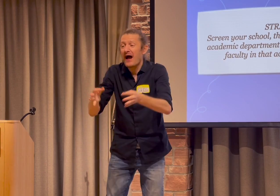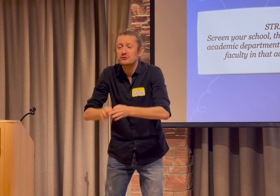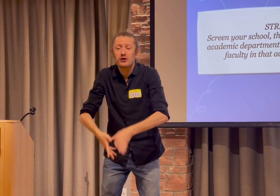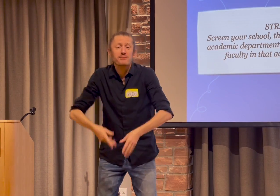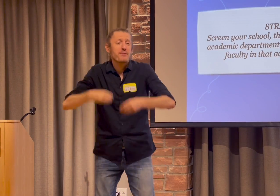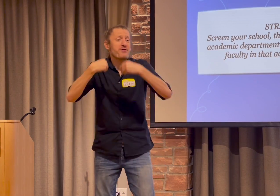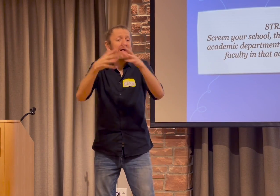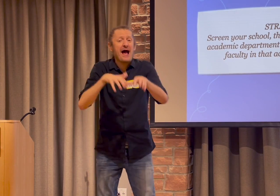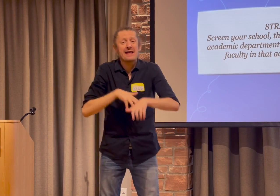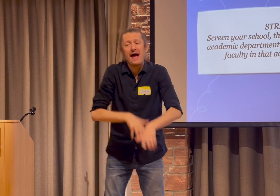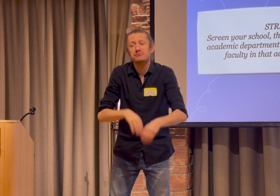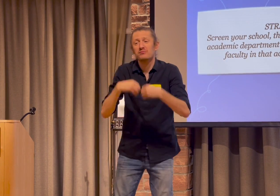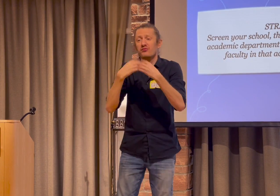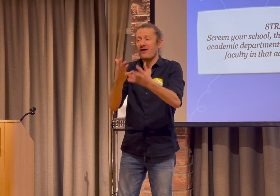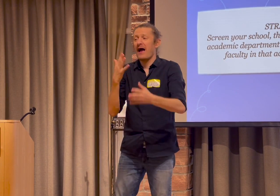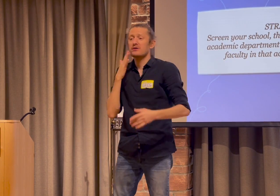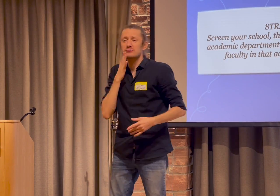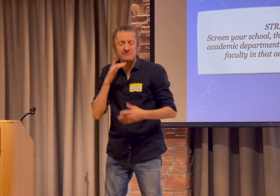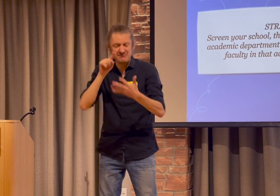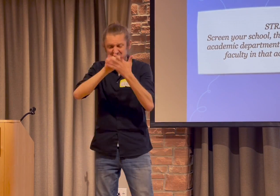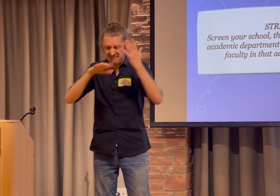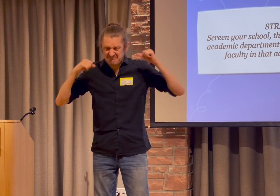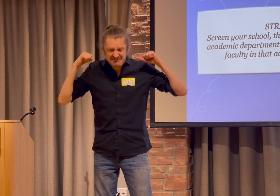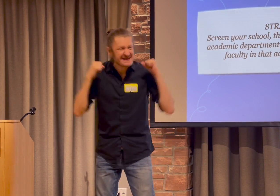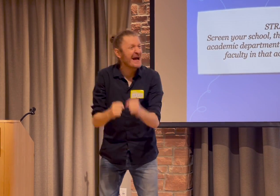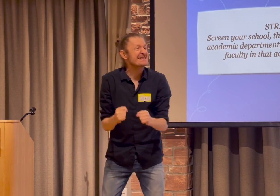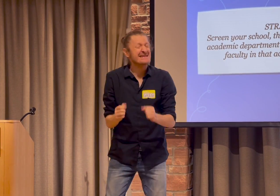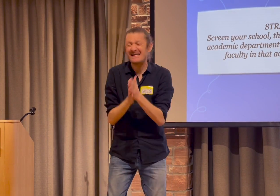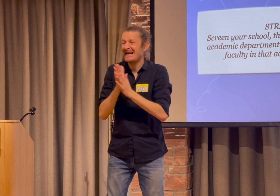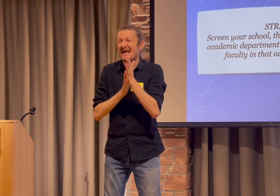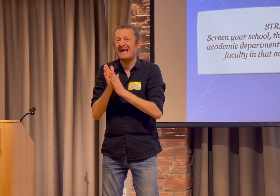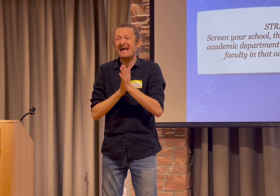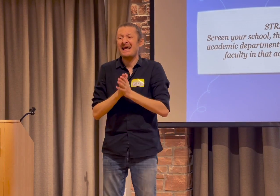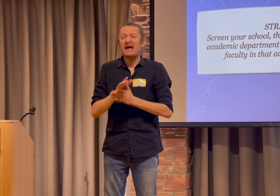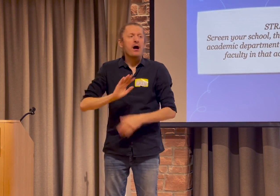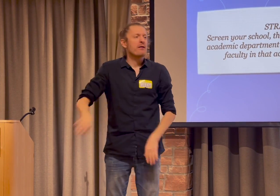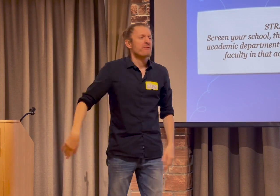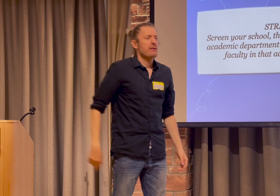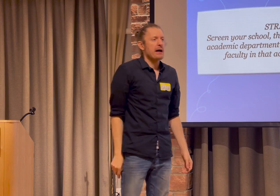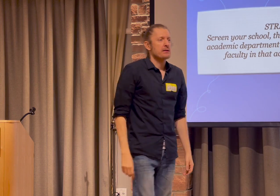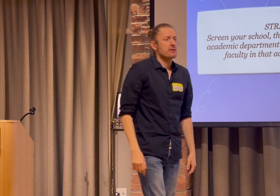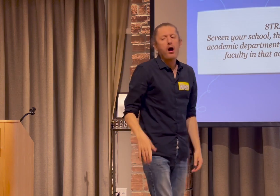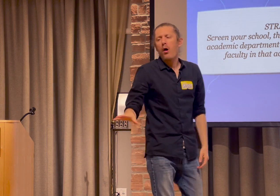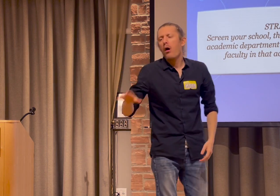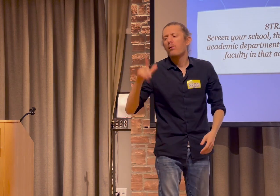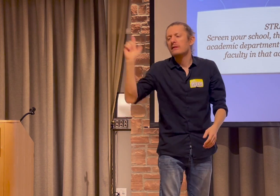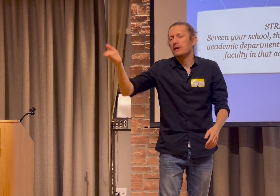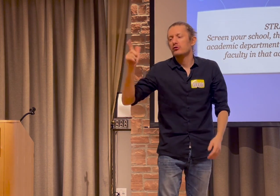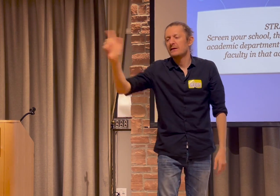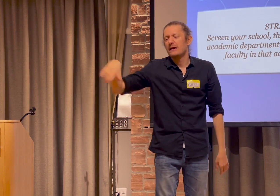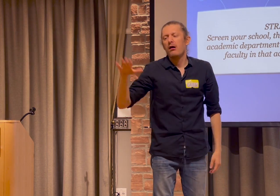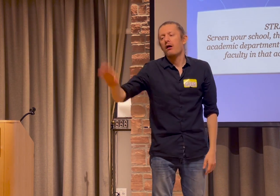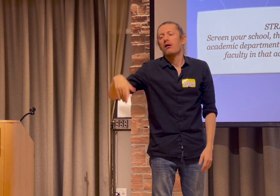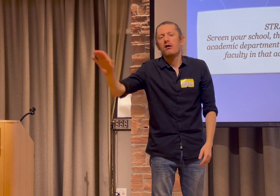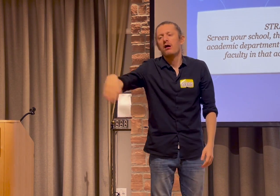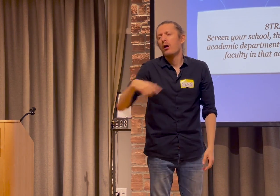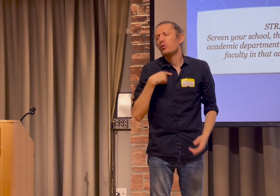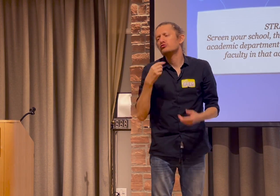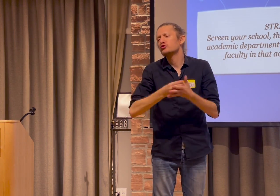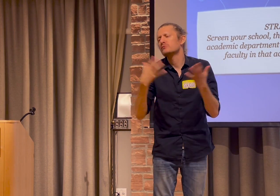Sometimes disability services will say, oh, we provide all of these services, we provide all these things, yes, we are ready, and then they actually